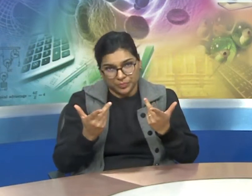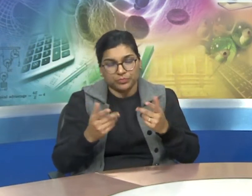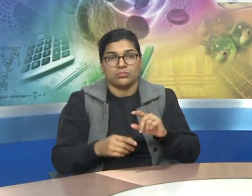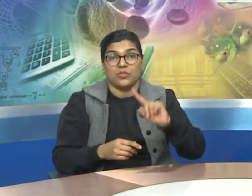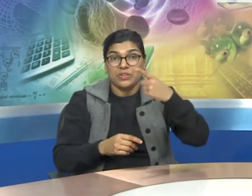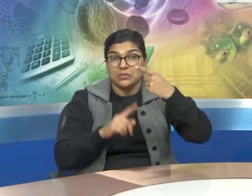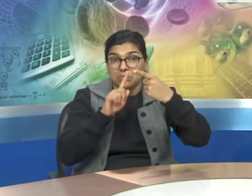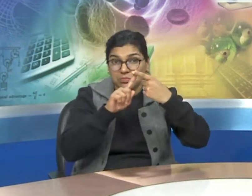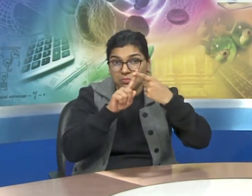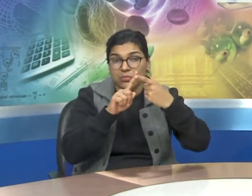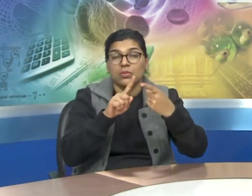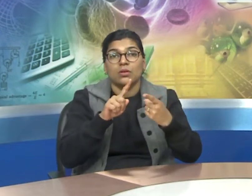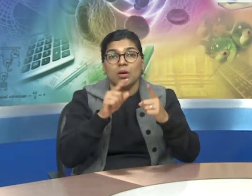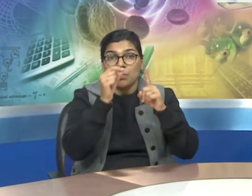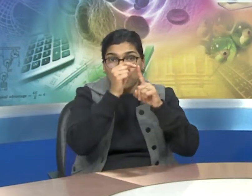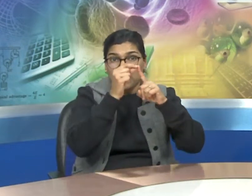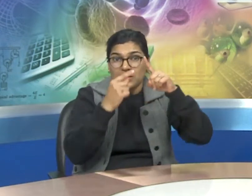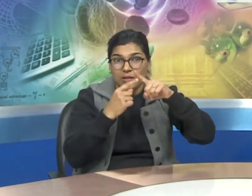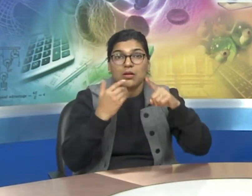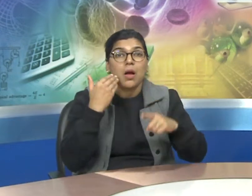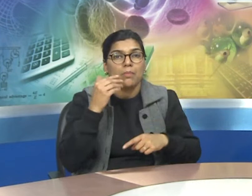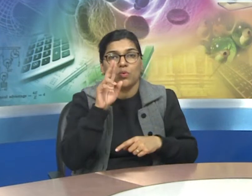A, B, C, D.